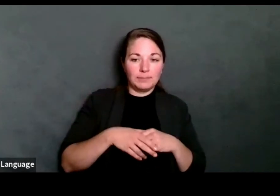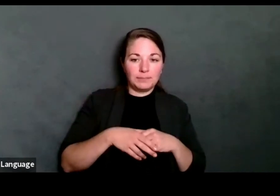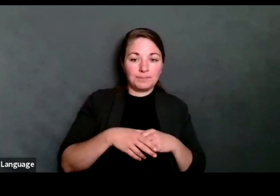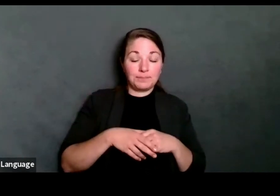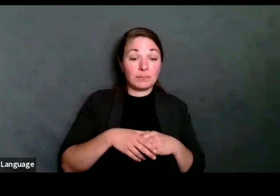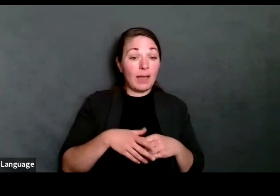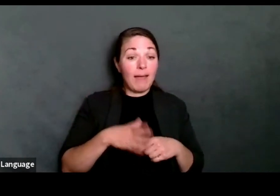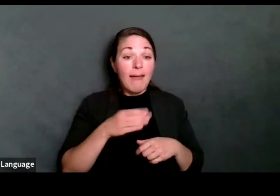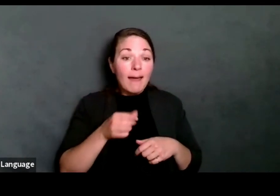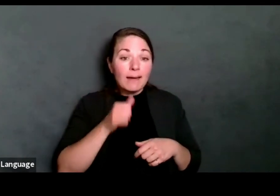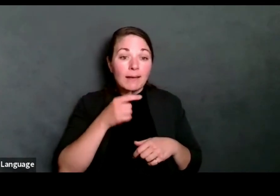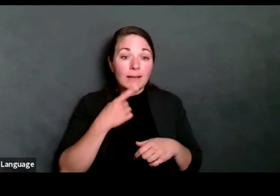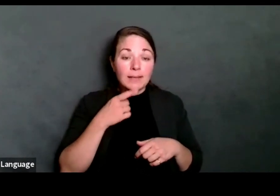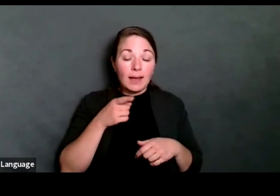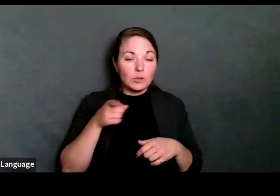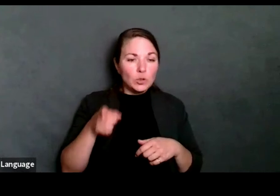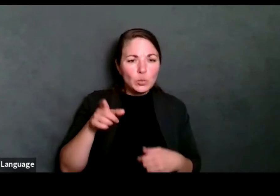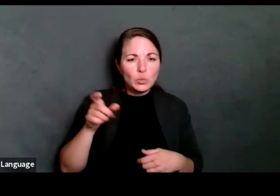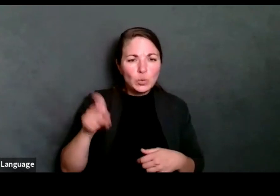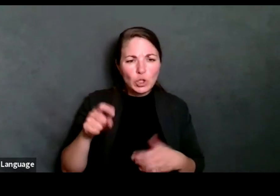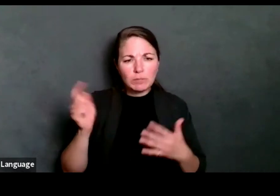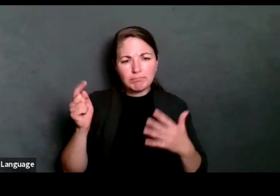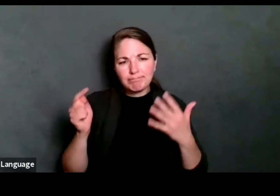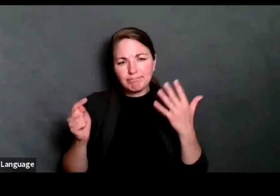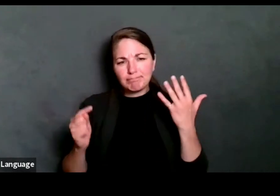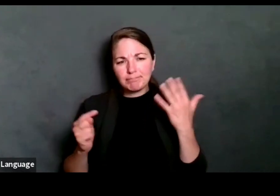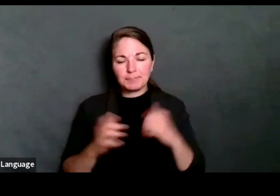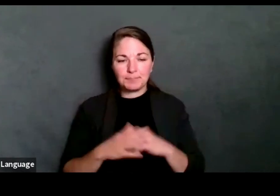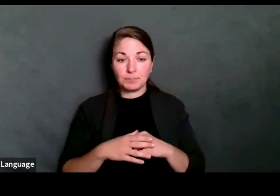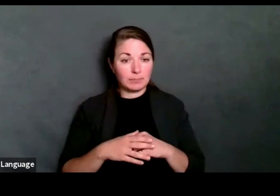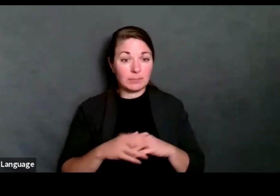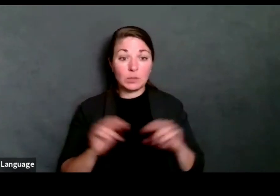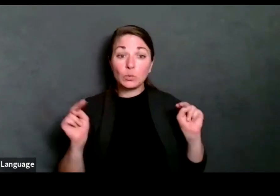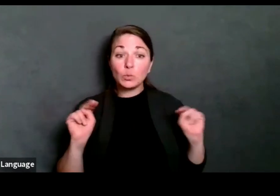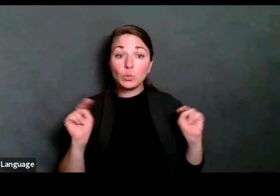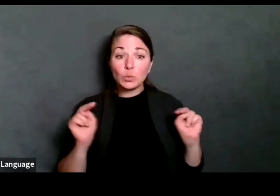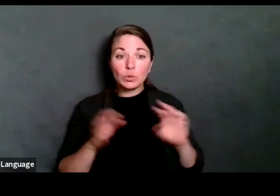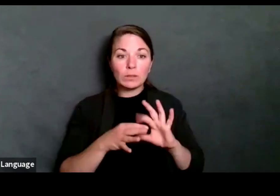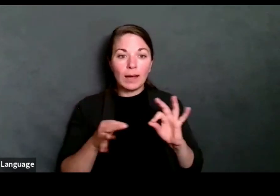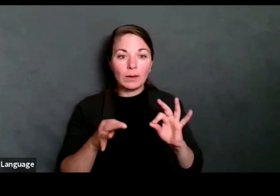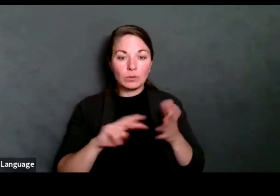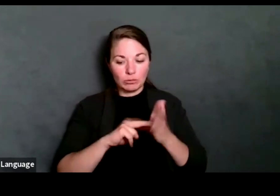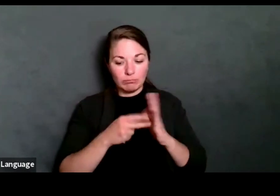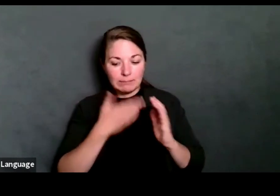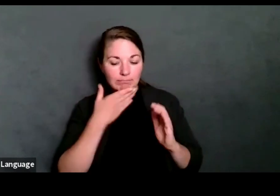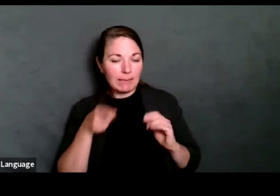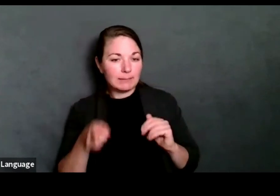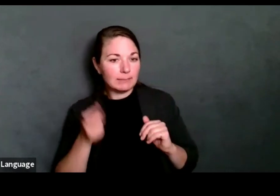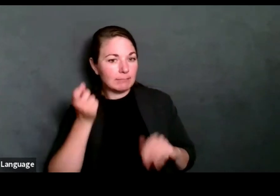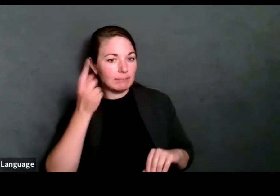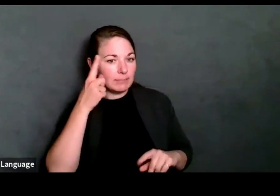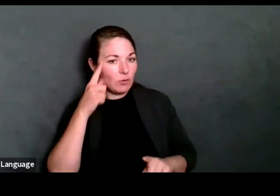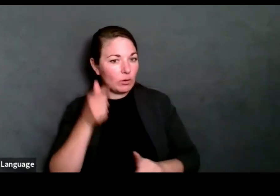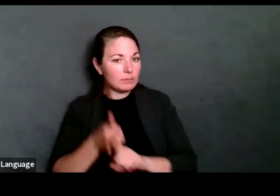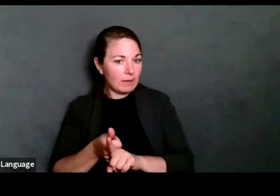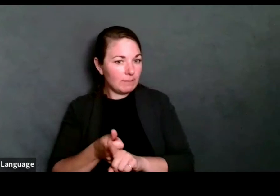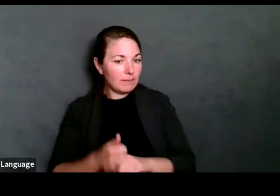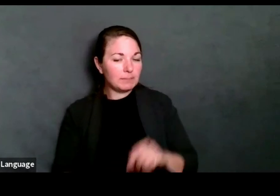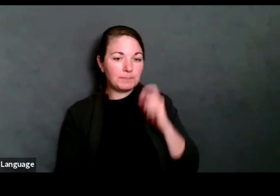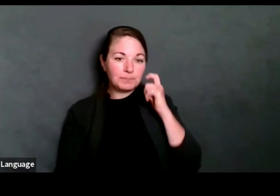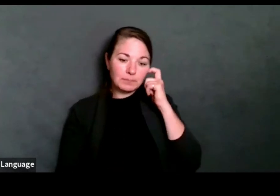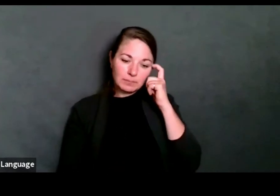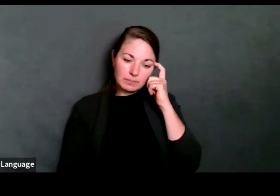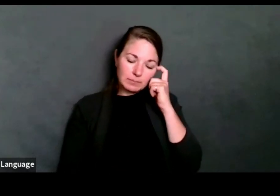what they should or shouldn't do. That neutrality lets them decide what's best for them. And really, honestly, we